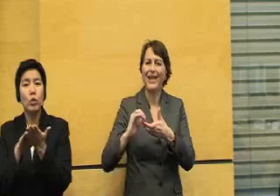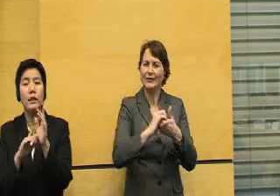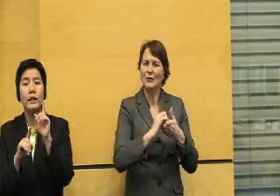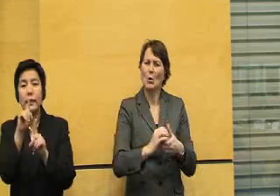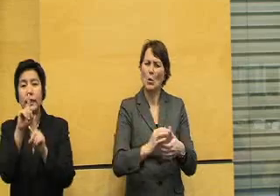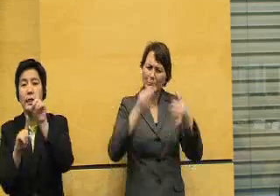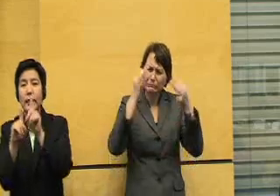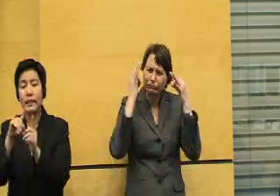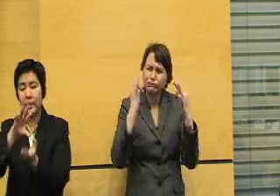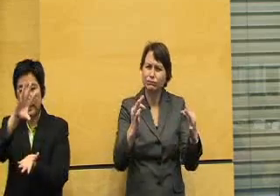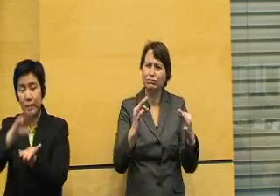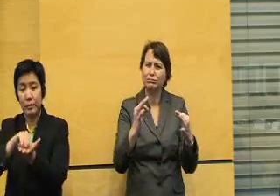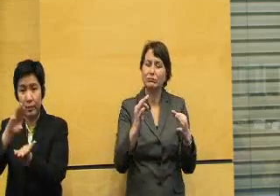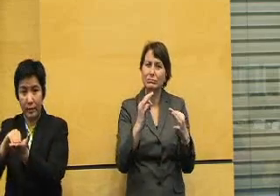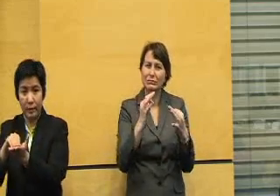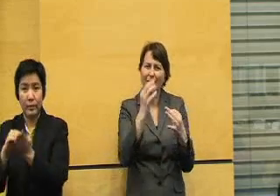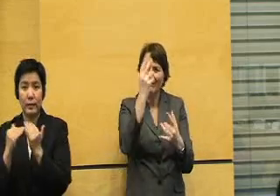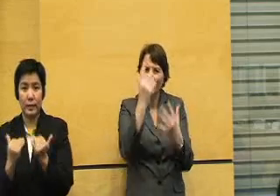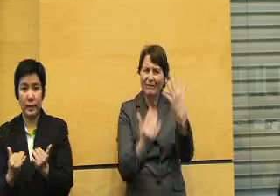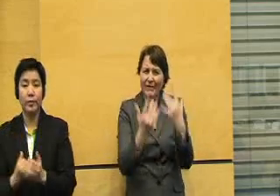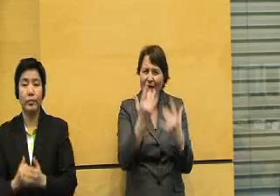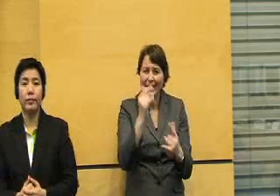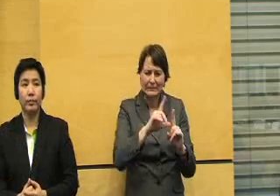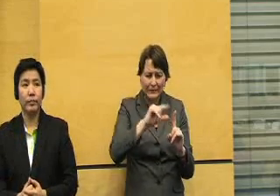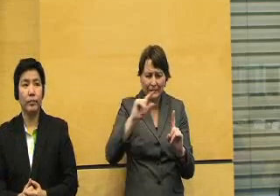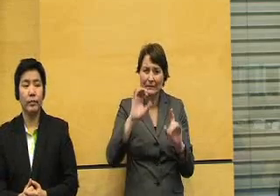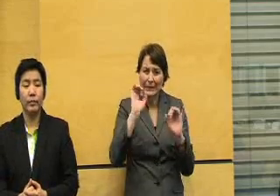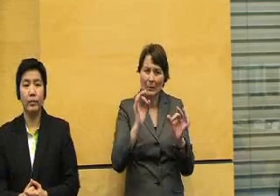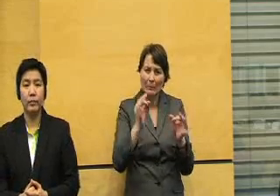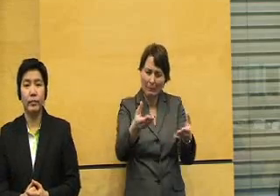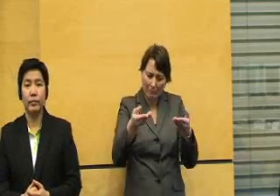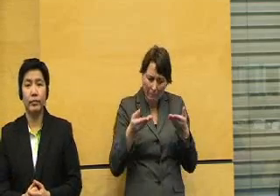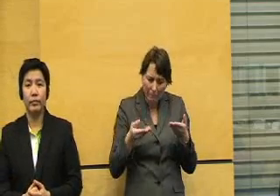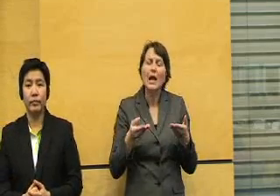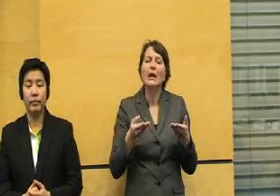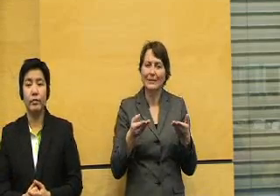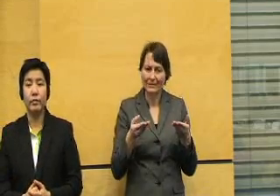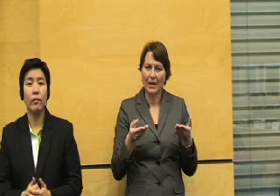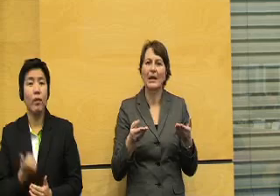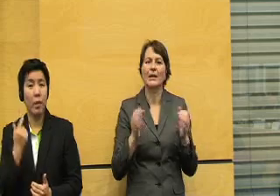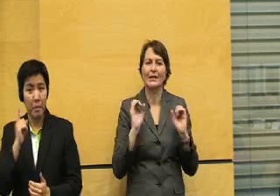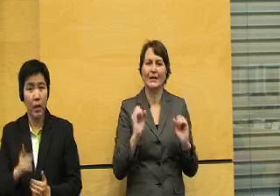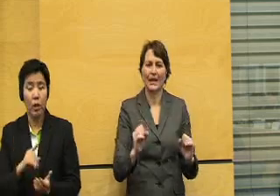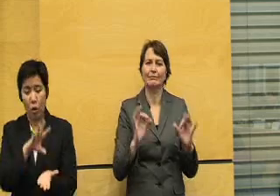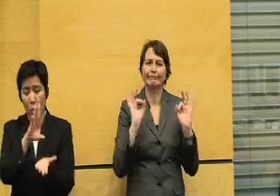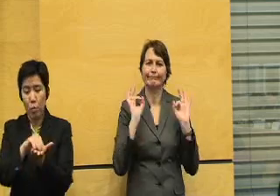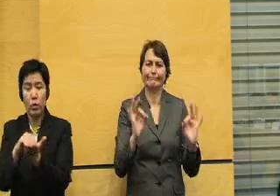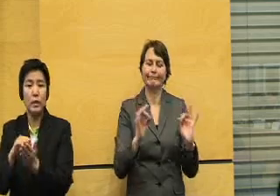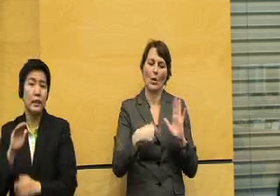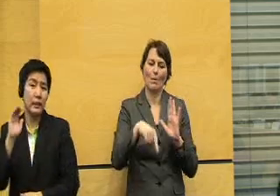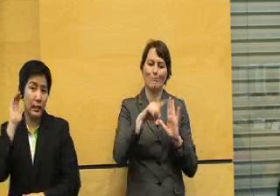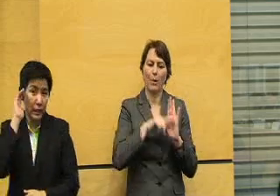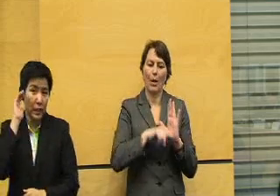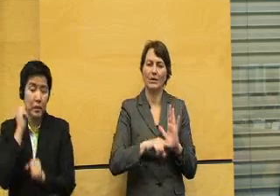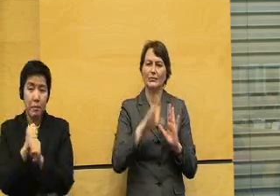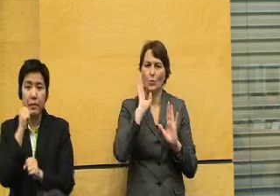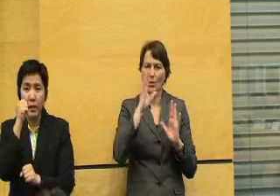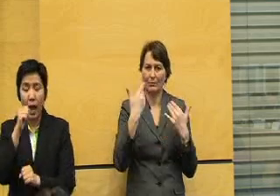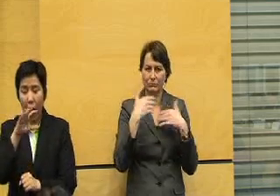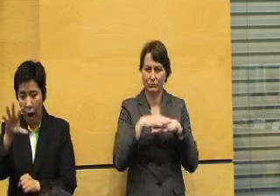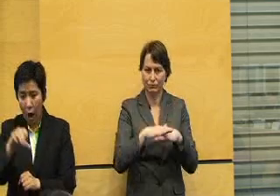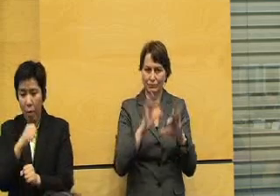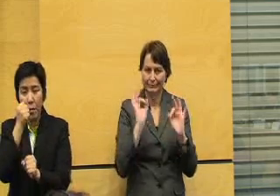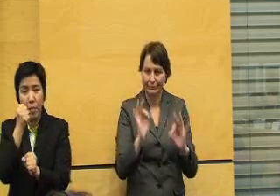precise figures so that they can be used to shape and evaluate target policy. In the